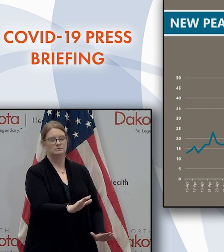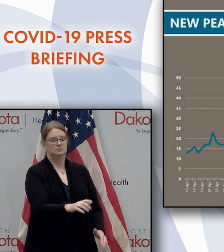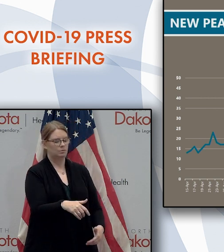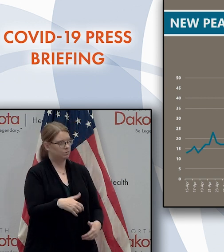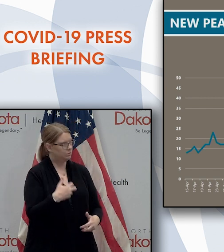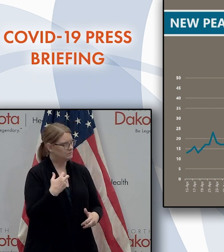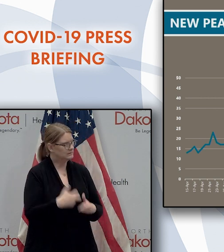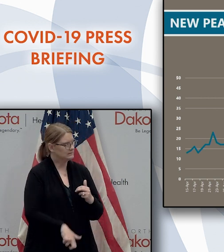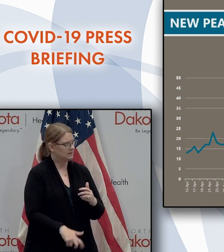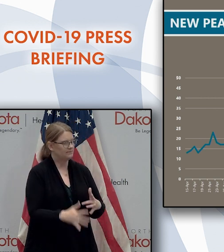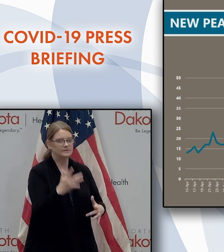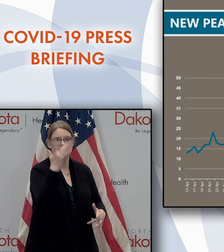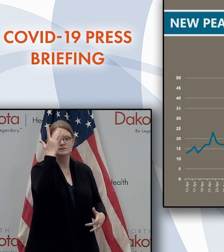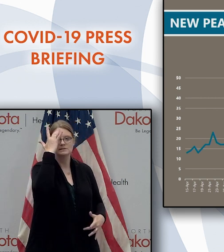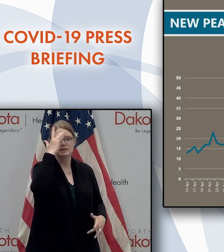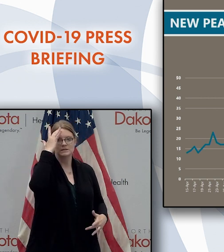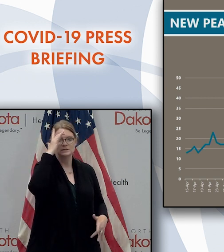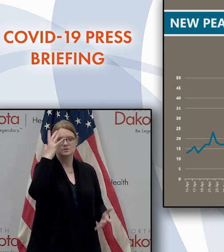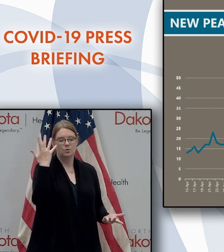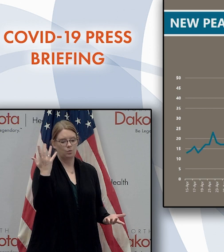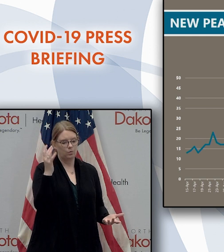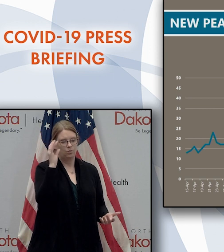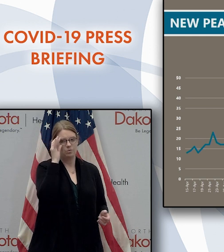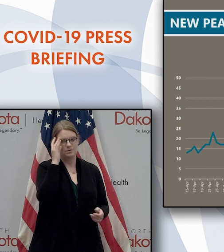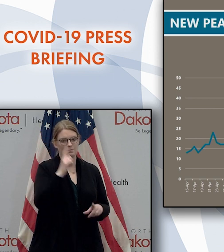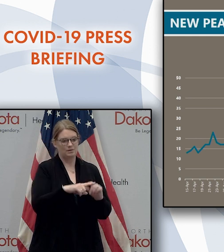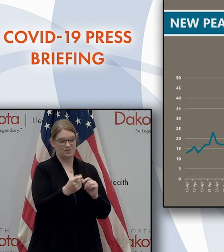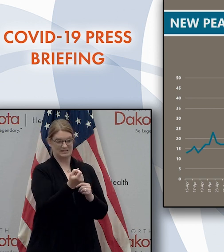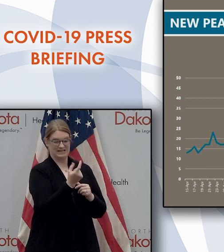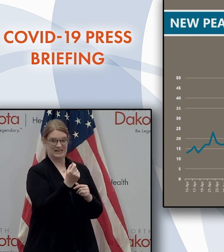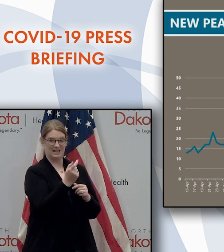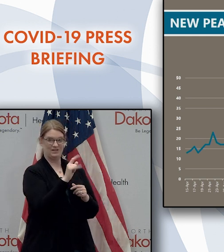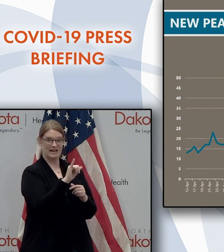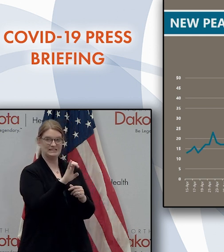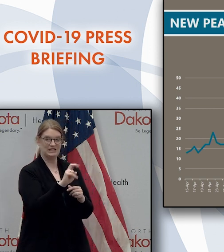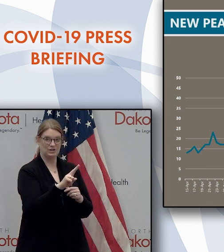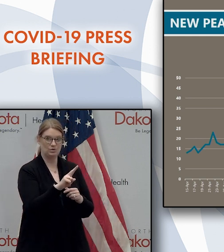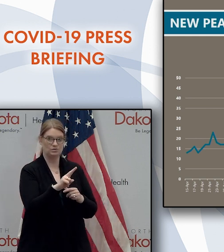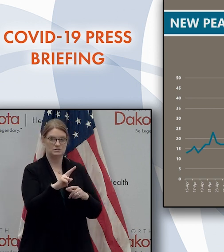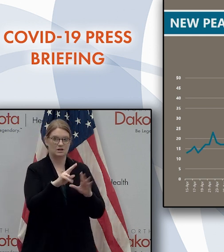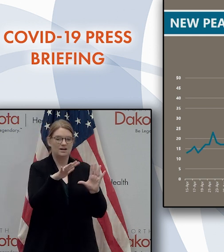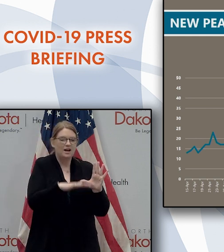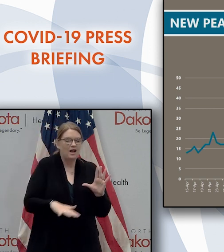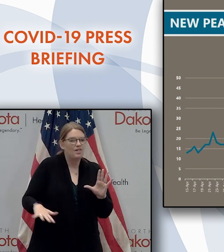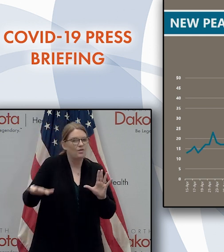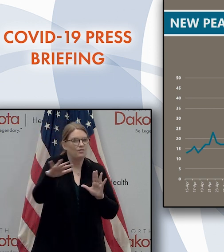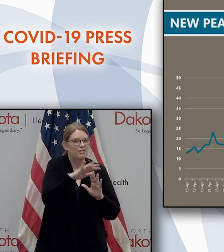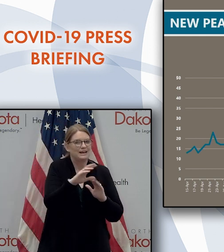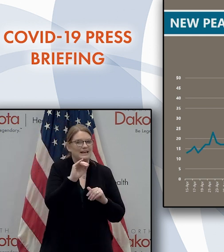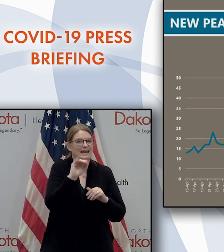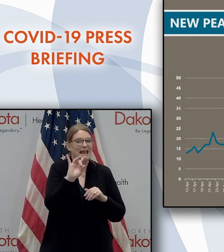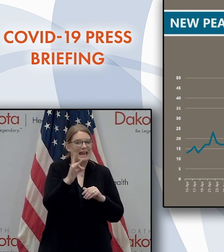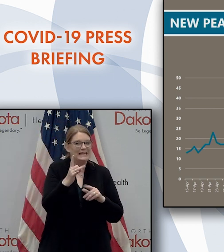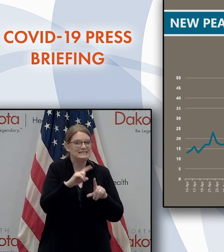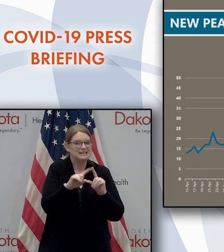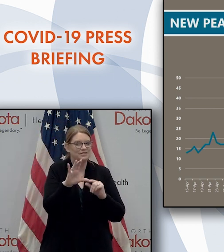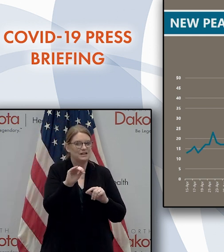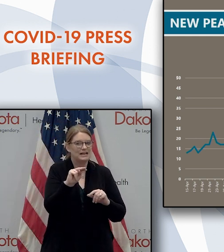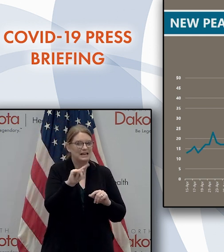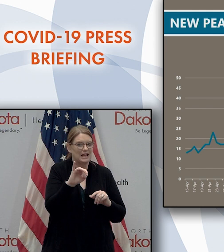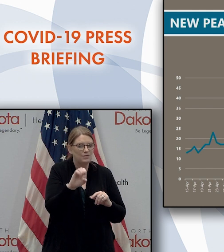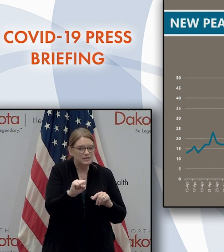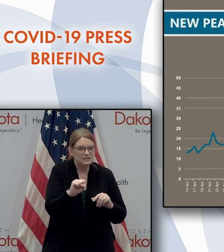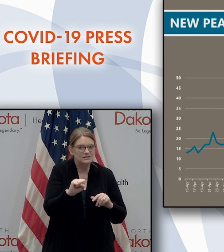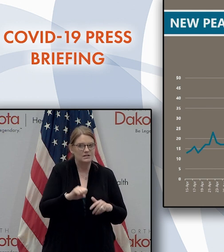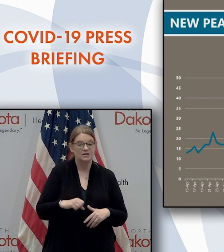and can run a very tough course for people. But those 11 ICUs are spread into 8 different counties. So again, one thing we are seeing now